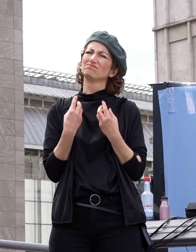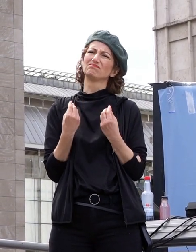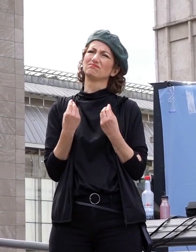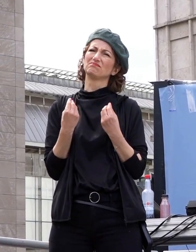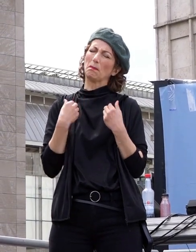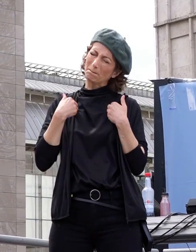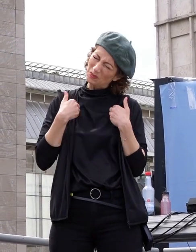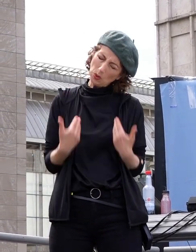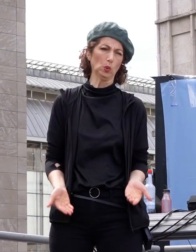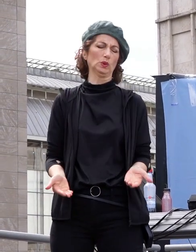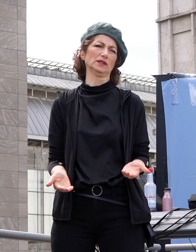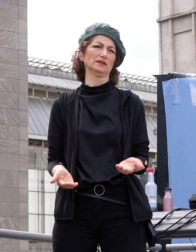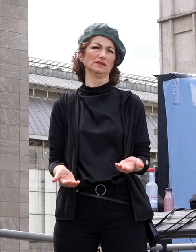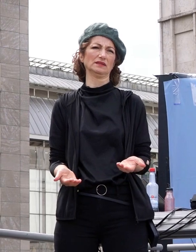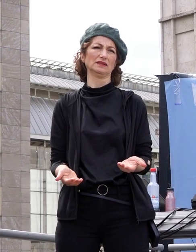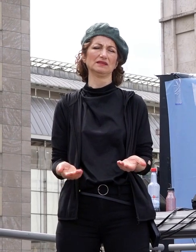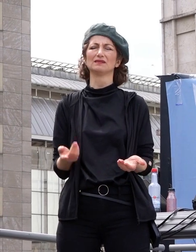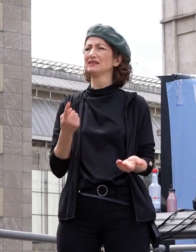We have said,